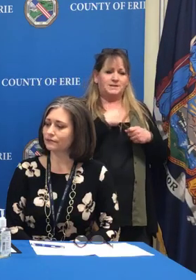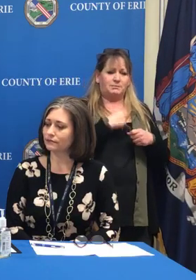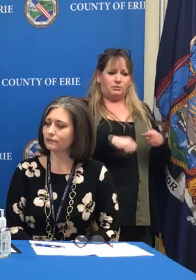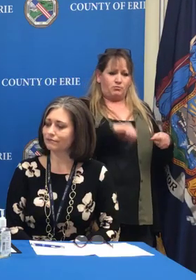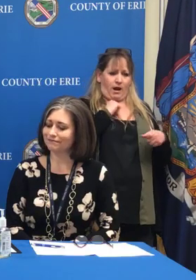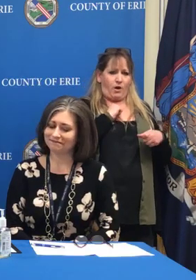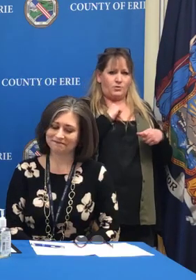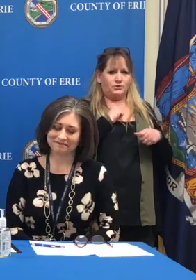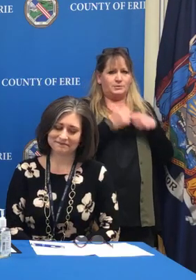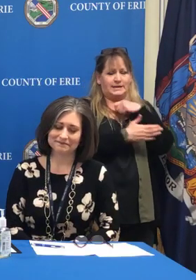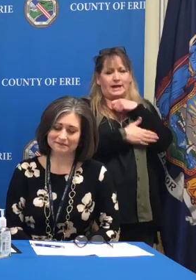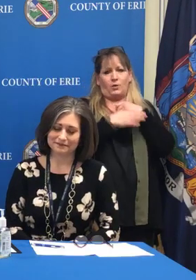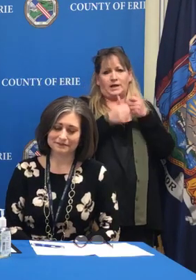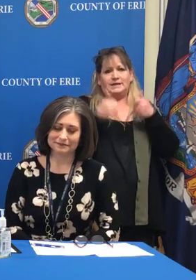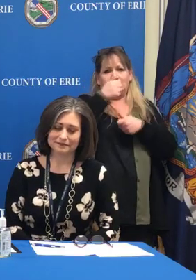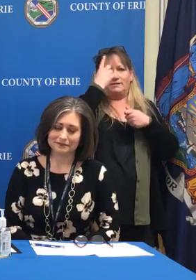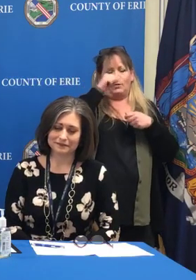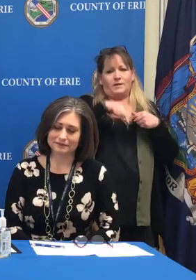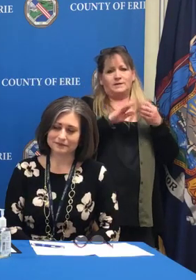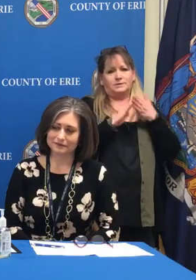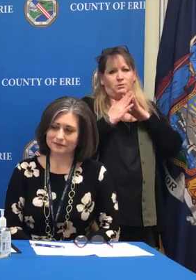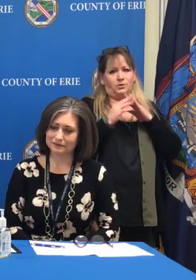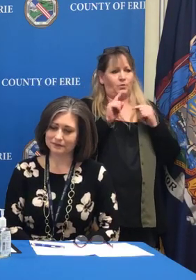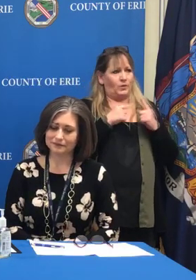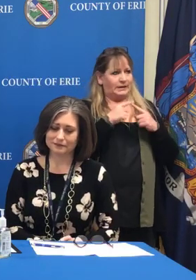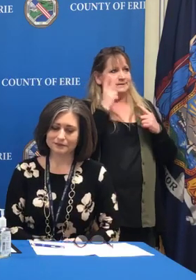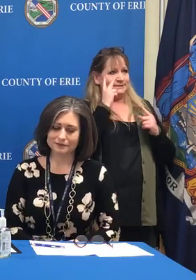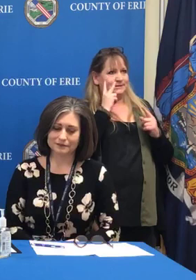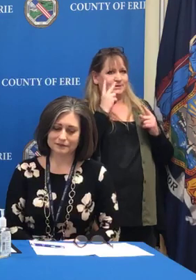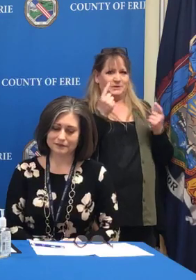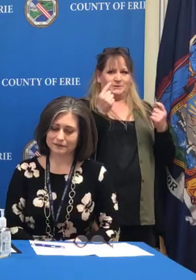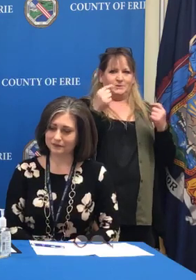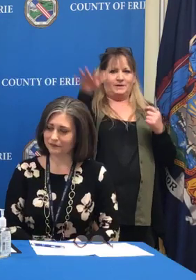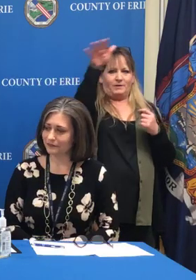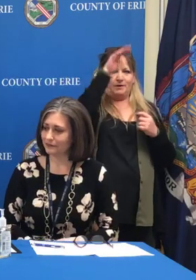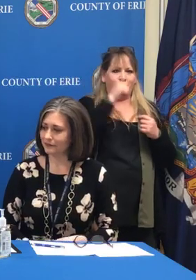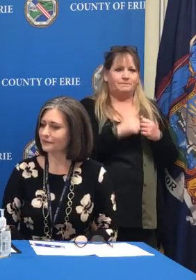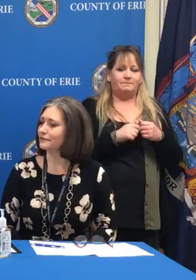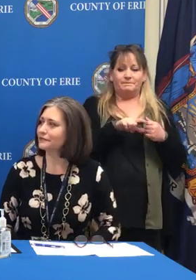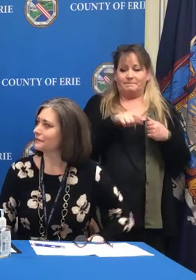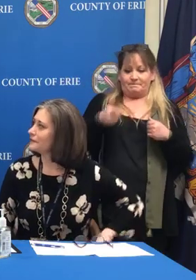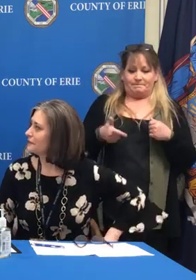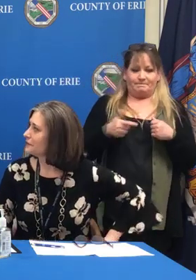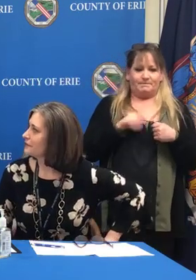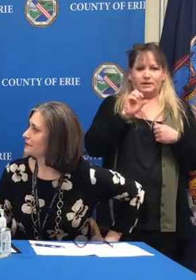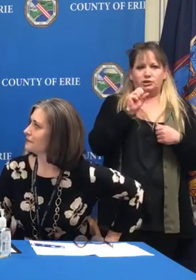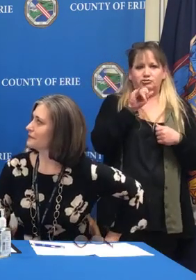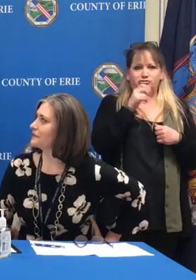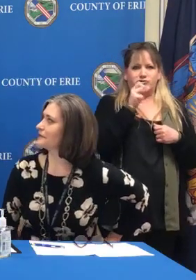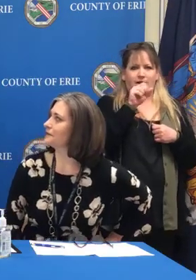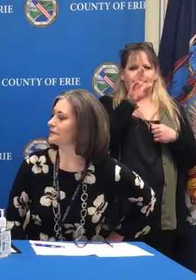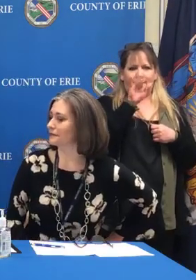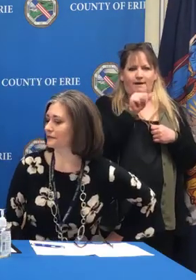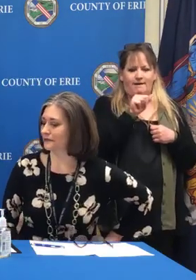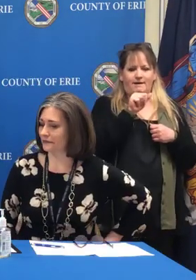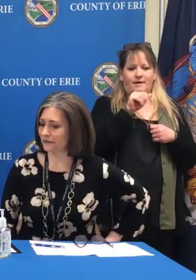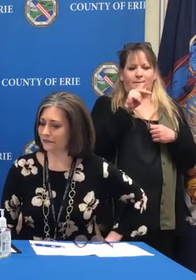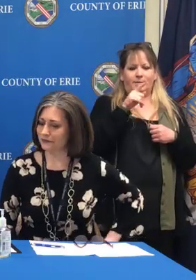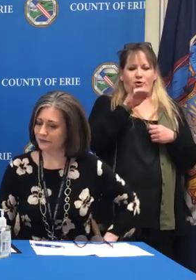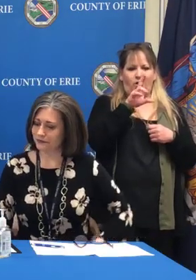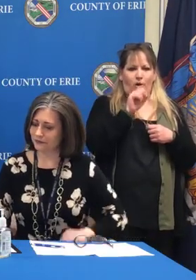county executive of this community when I see what this community is doing. With that, I'm going to turn it over to Jessica Pirro to talk a little bit about the